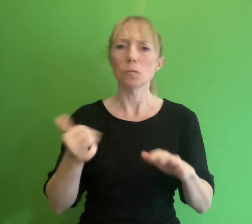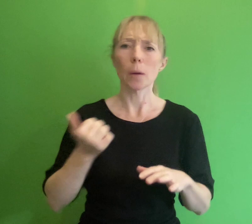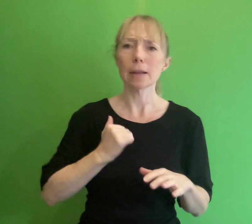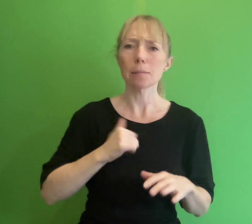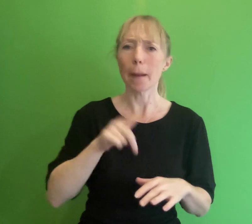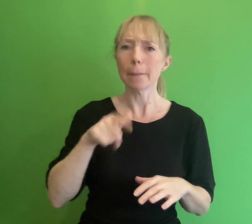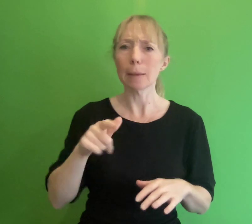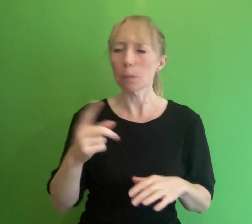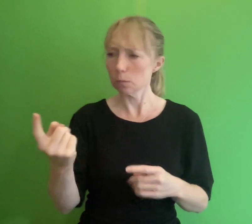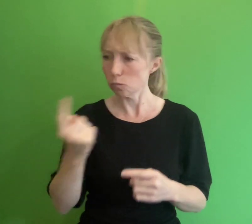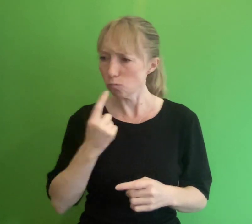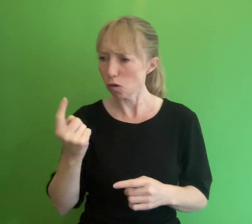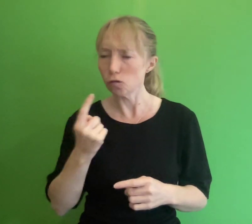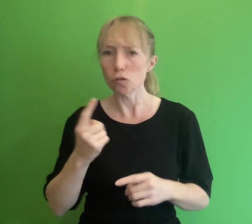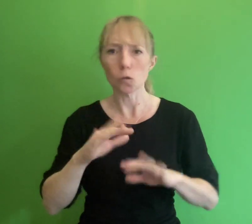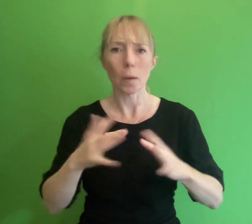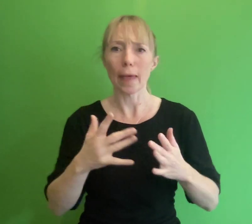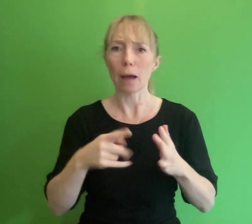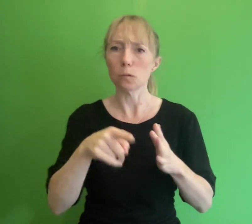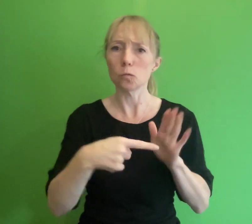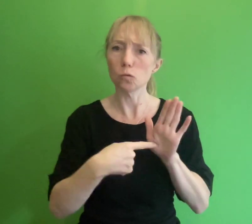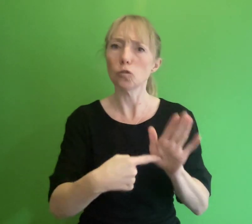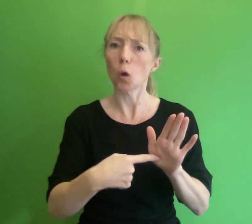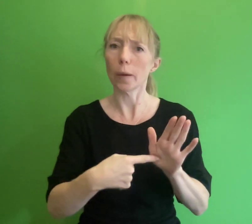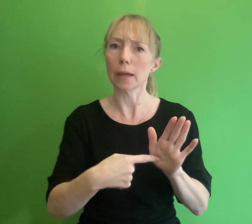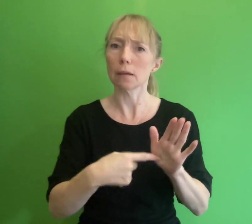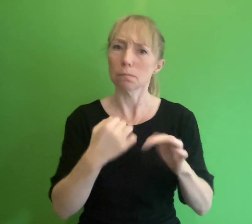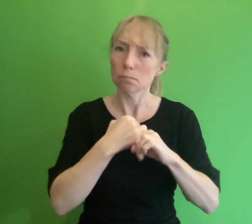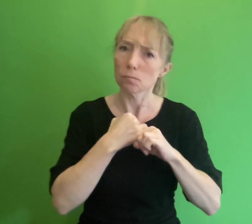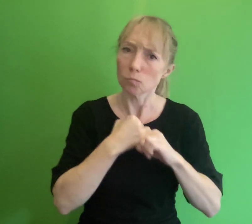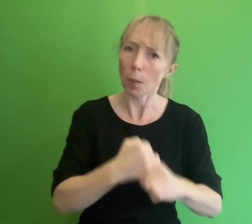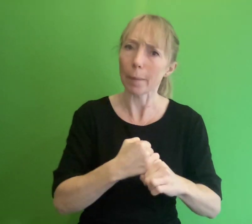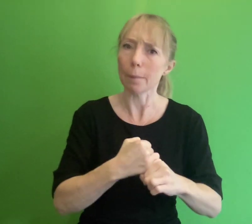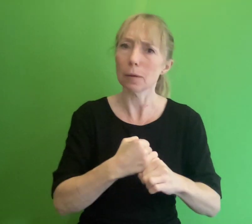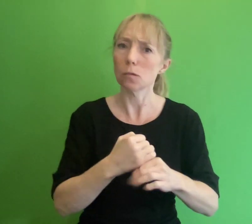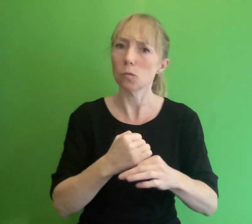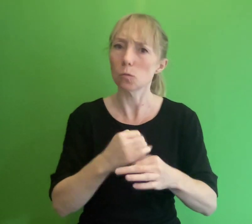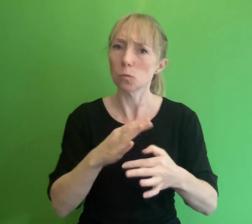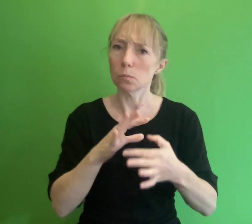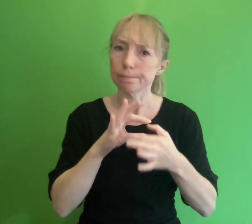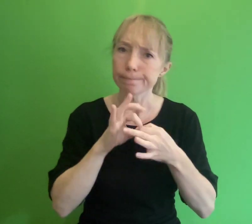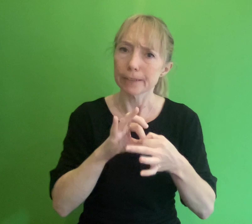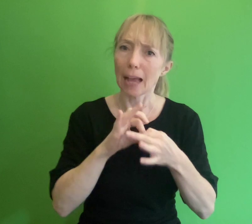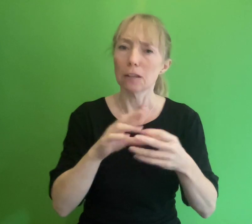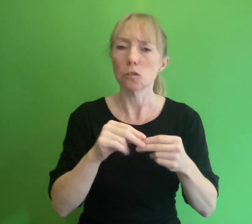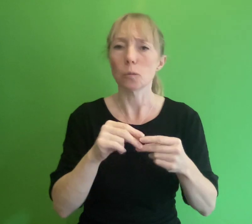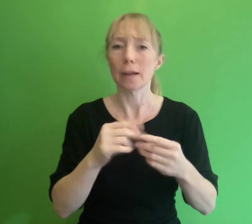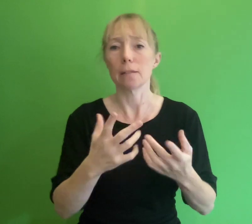demonstrating seriousness of wish to engage with our community or communities. Writers Survey